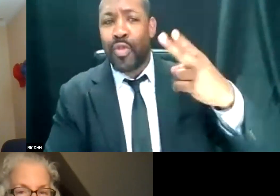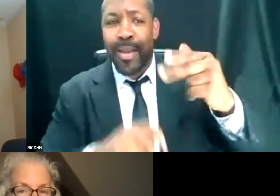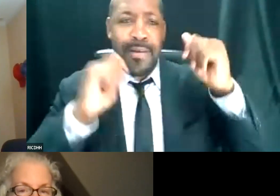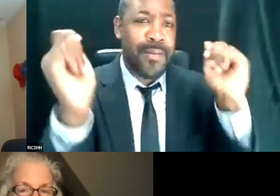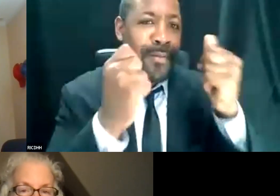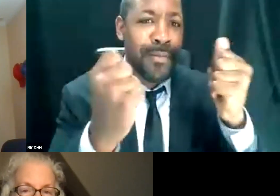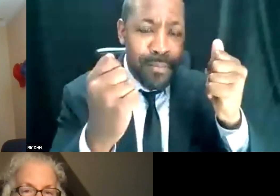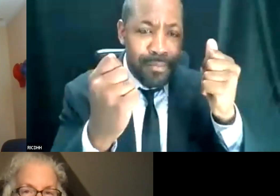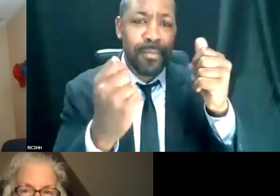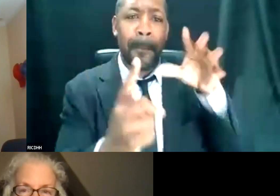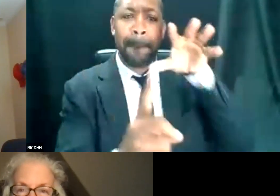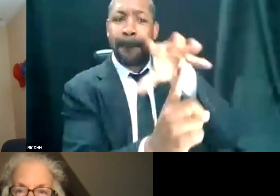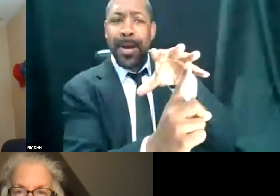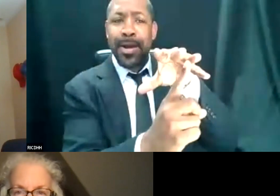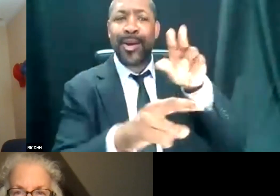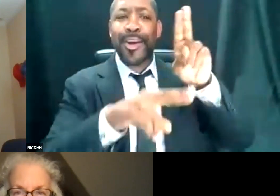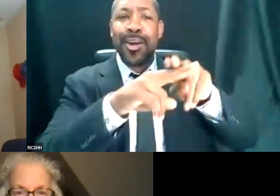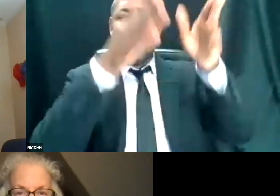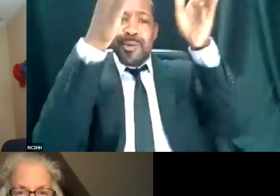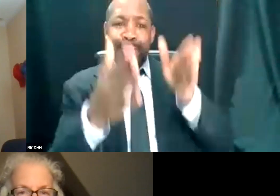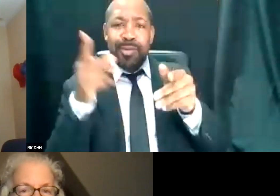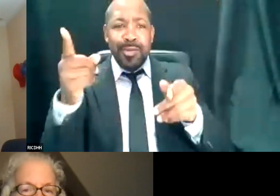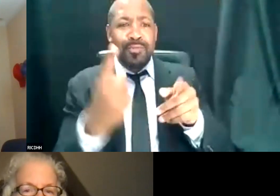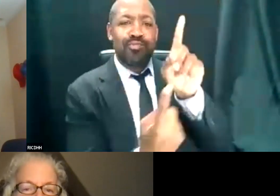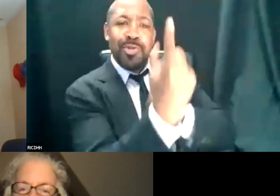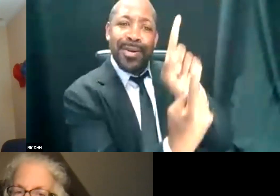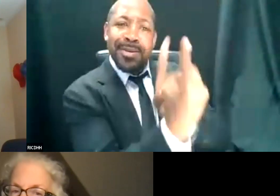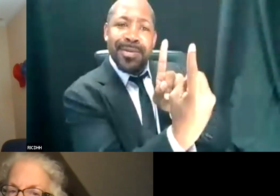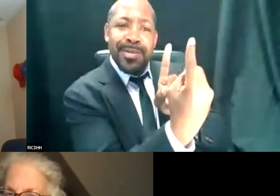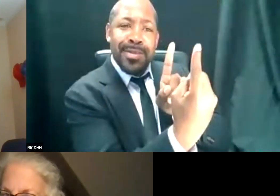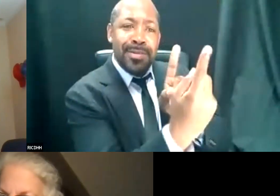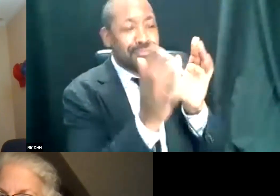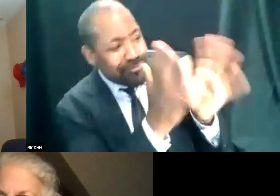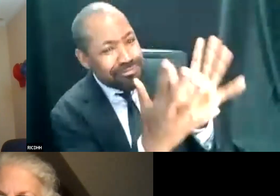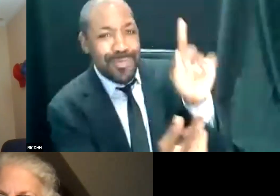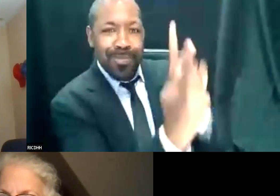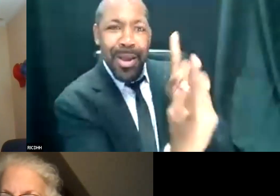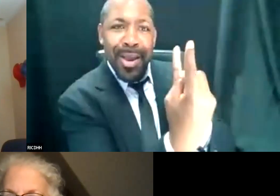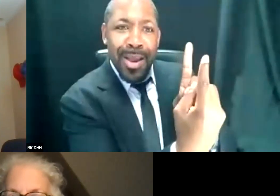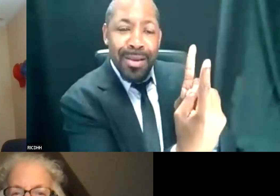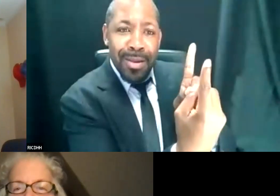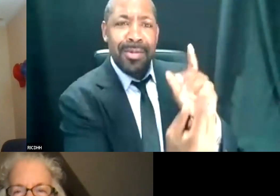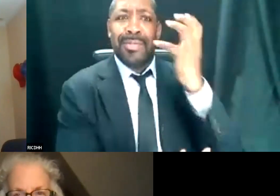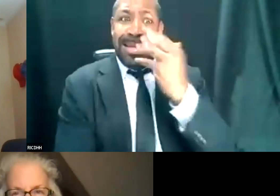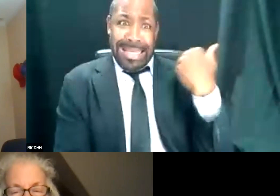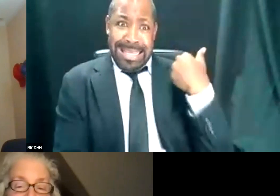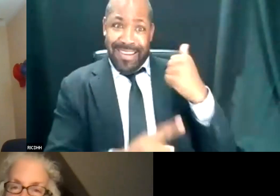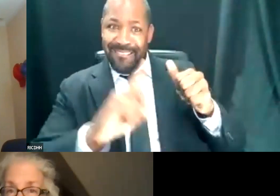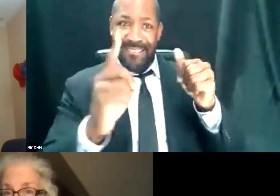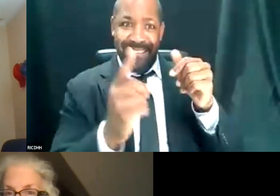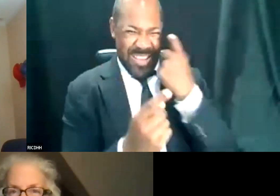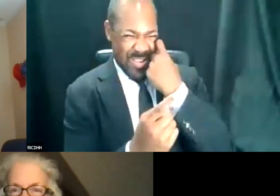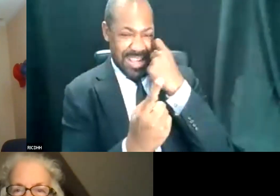here, we have the program director, Pamela Zellner, and she's been working on the 30th anniversary. And we've been having